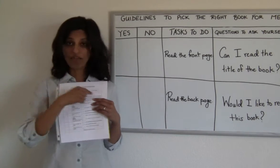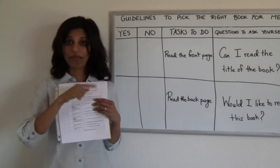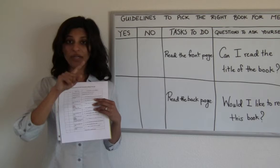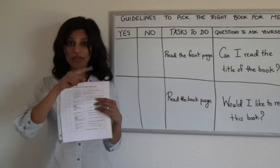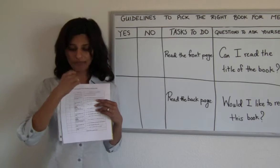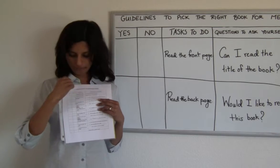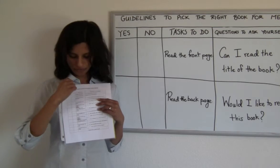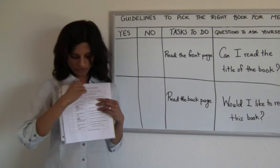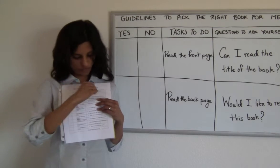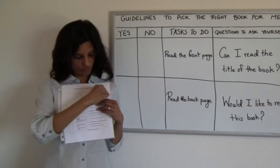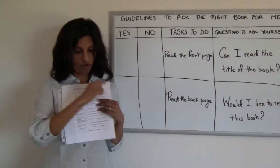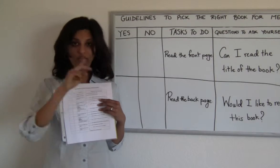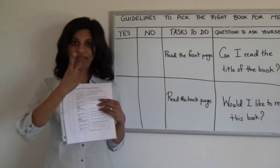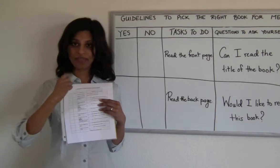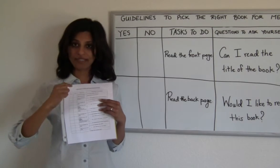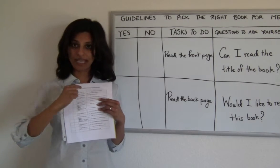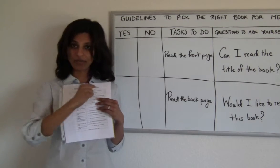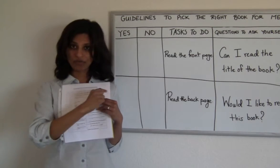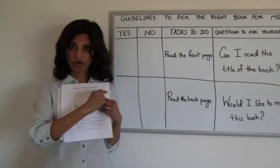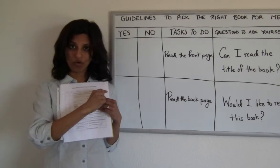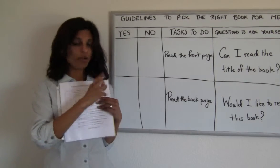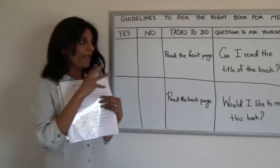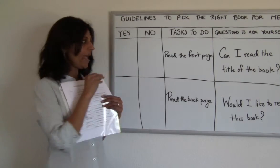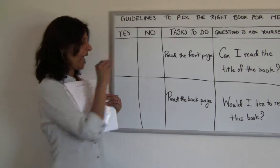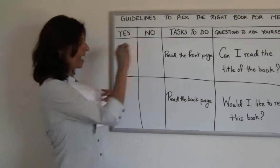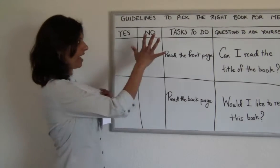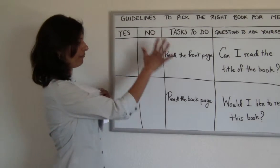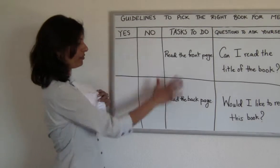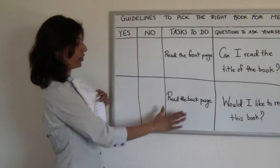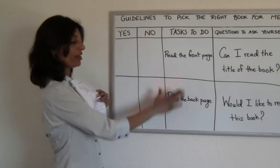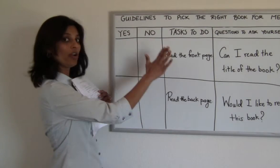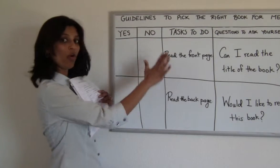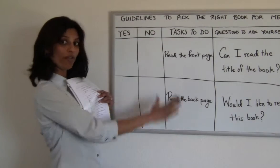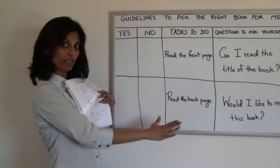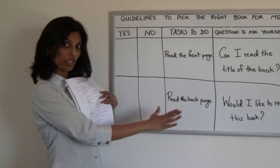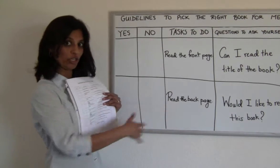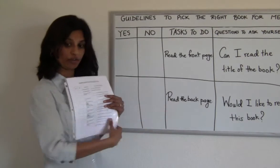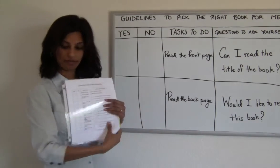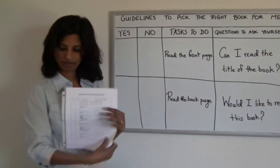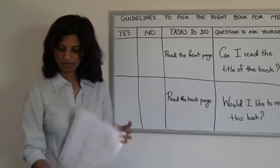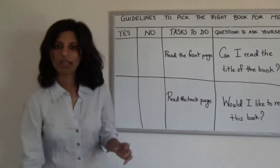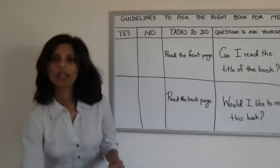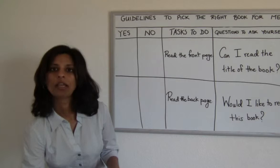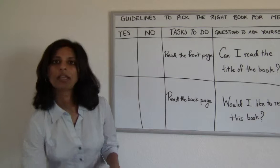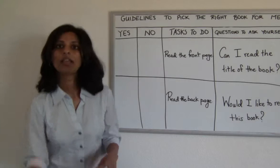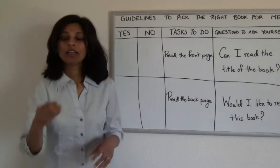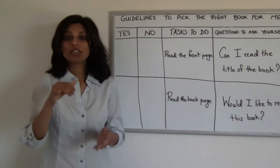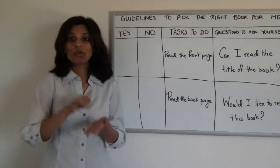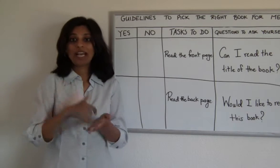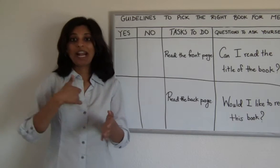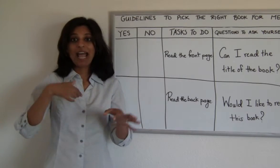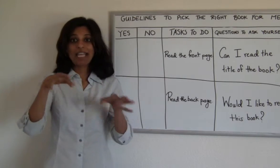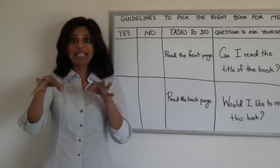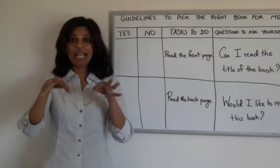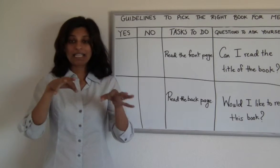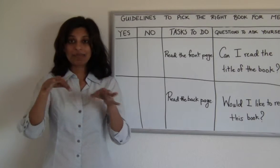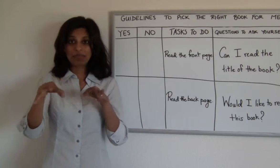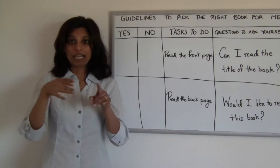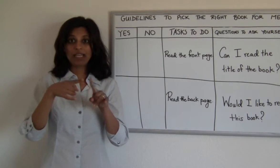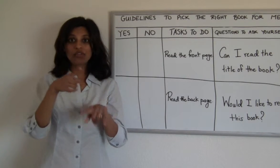from here, the first row and the second row, and I've put it over here so that I can explain to